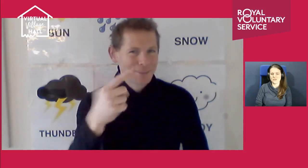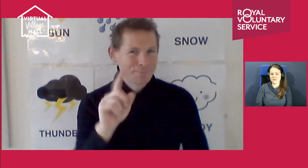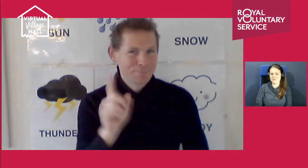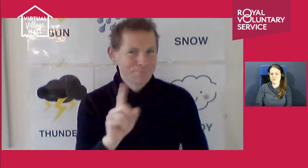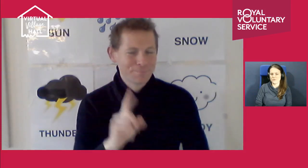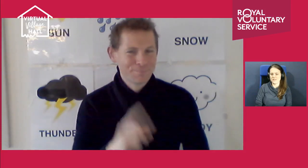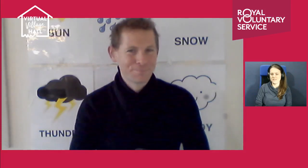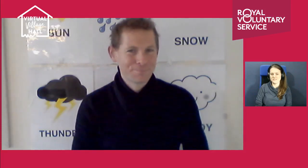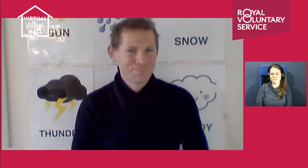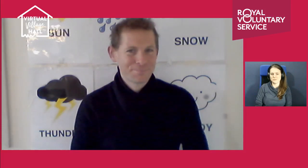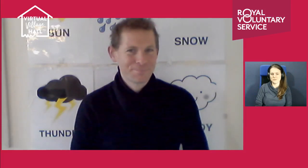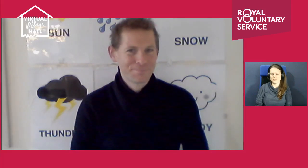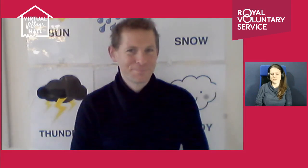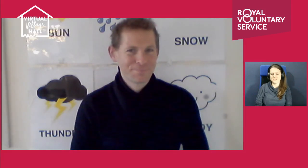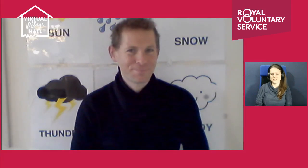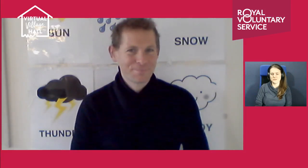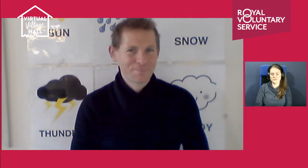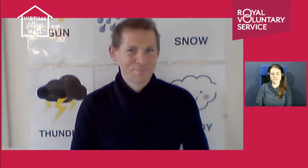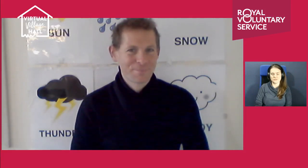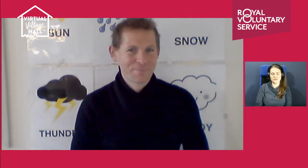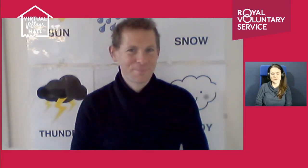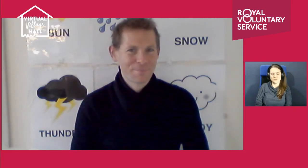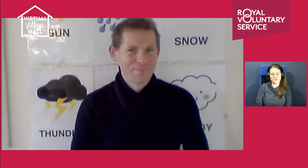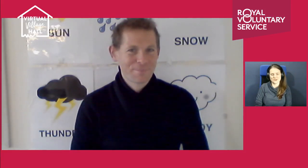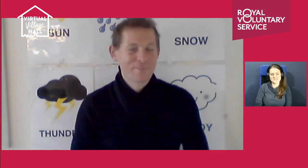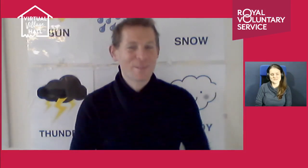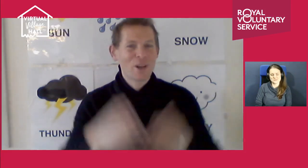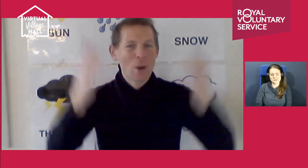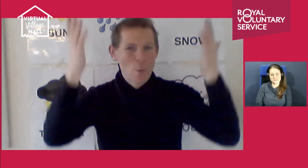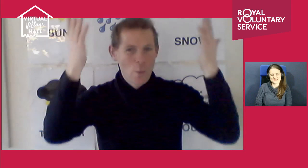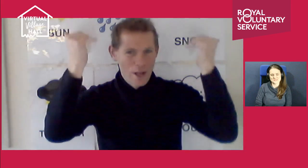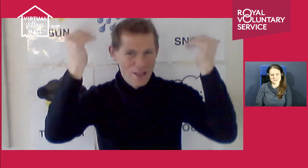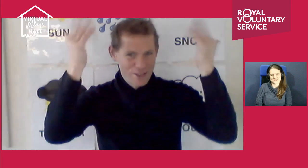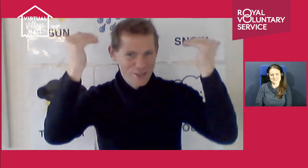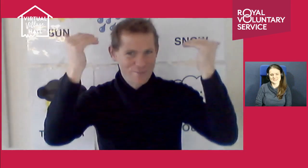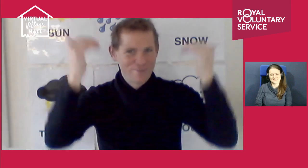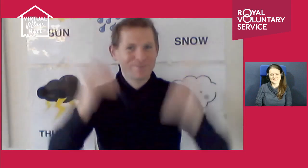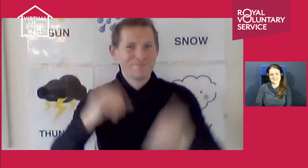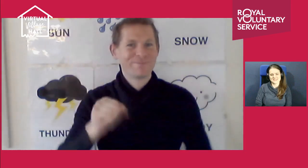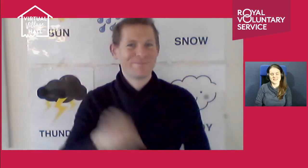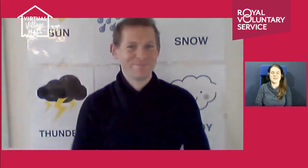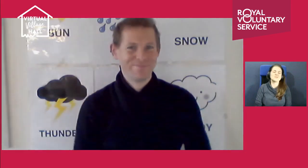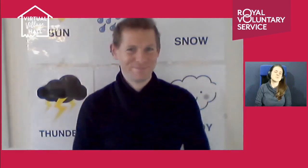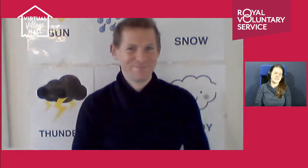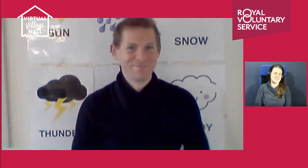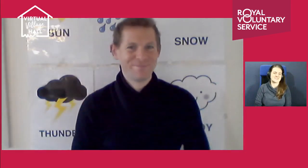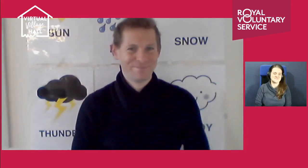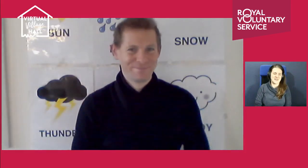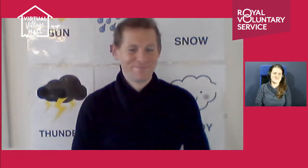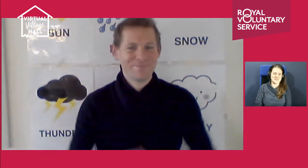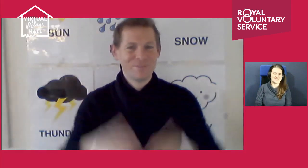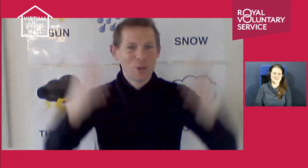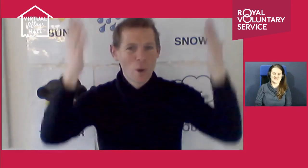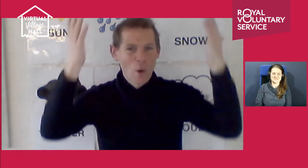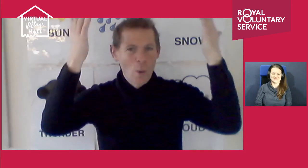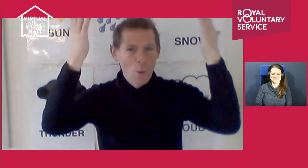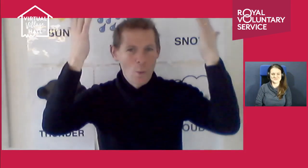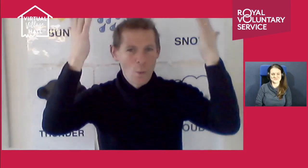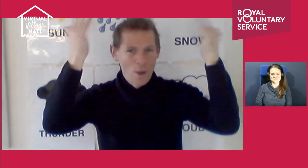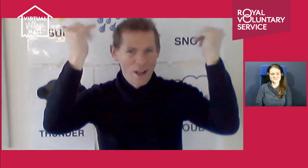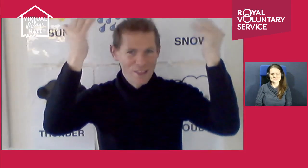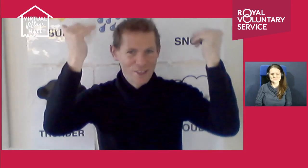And now we've got number 1. Do you remember what number 7? Oh, sorry, we've got one more. Do you remember what number 7 was? It was weather. Yeah, that's right.